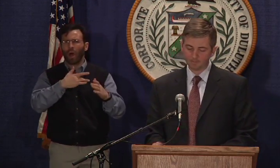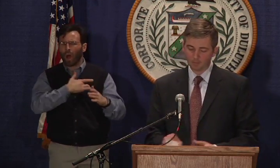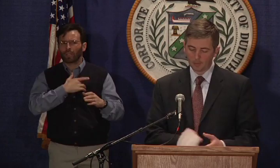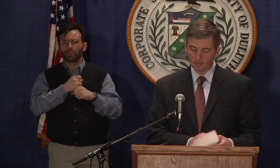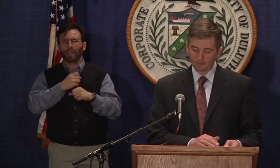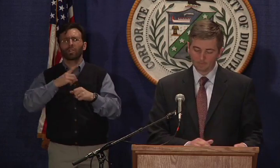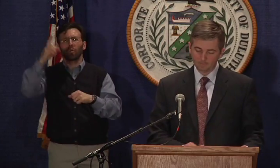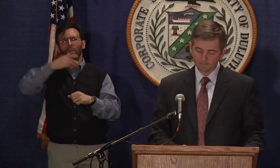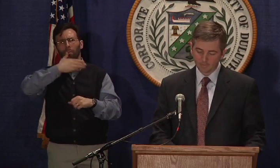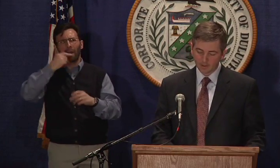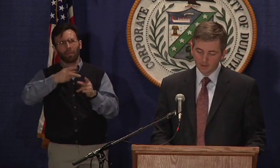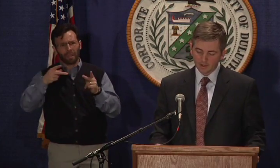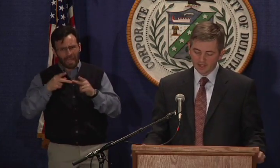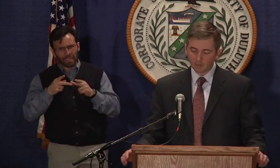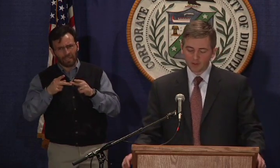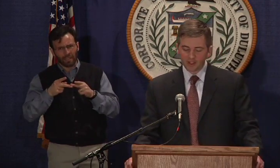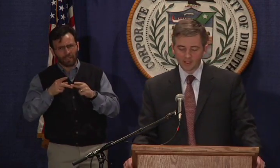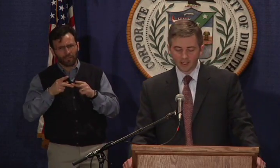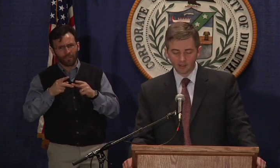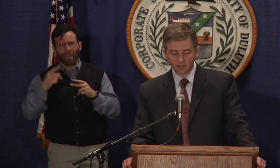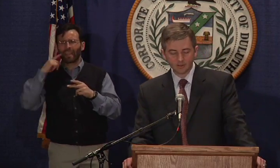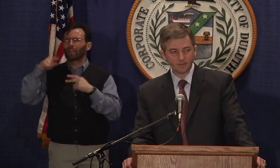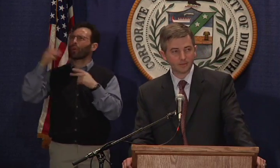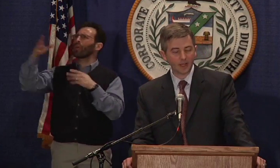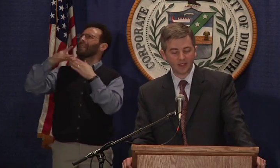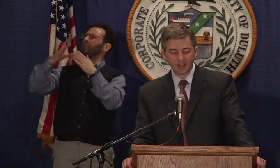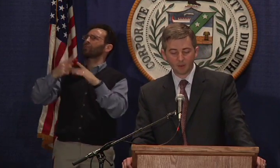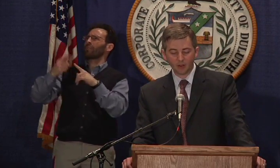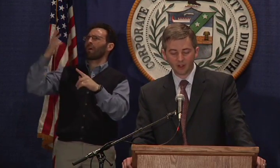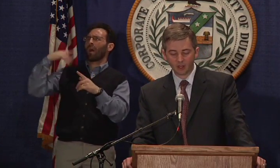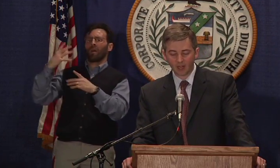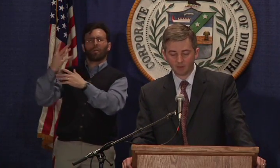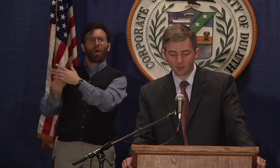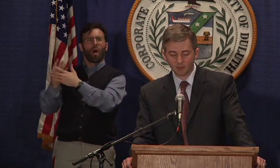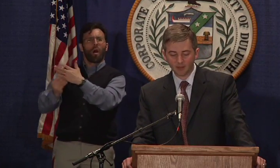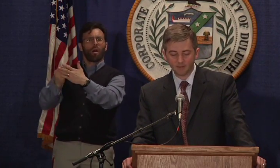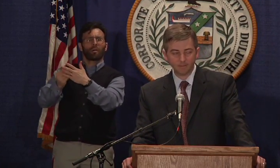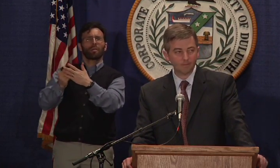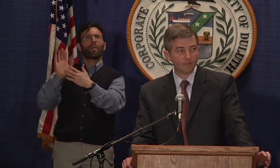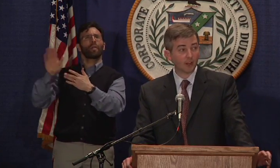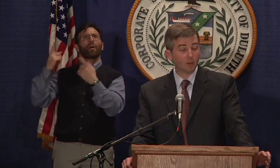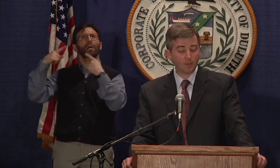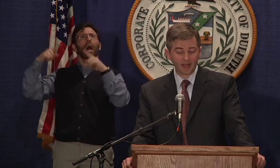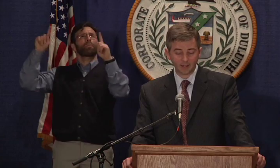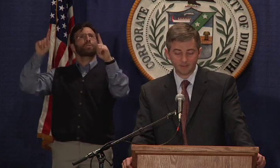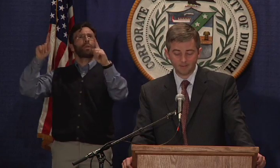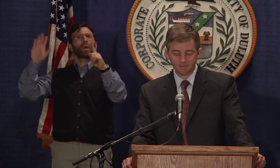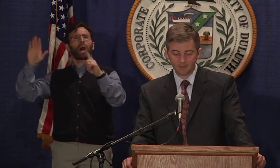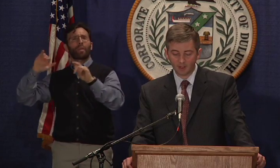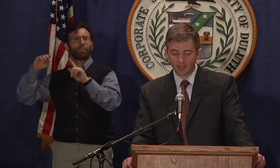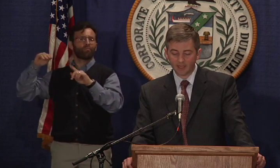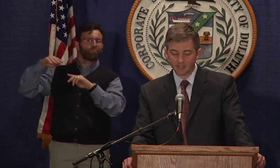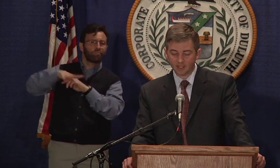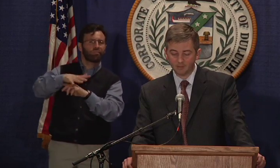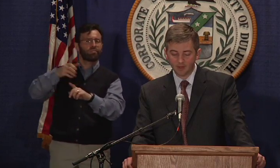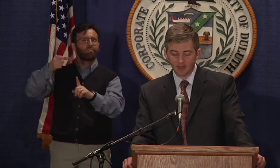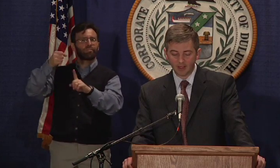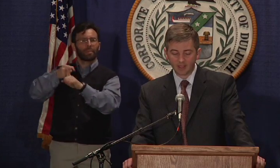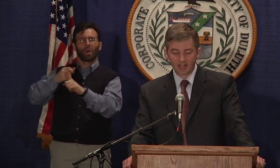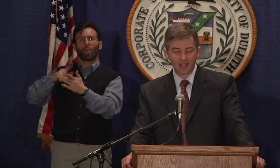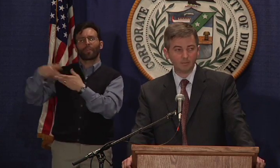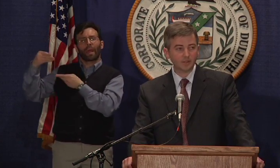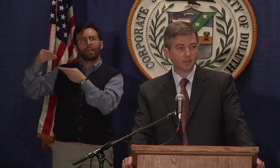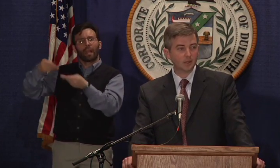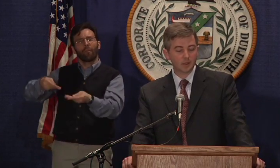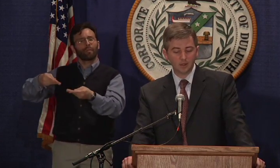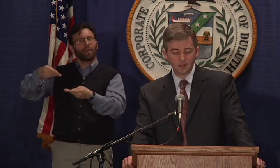place. Think about these leaders and think about their accomplishment, their impact, their legacy, and